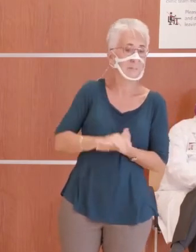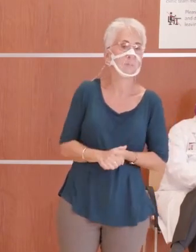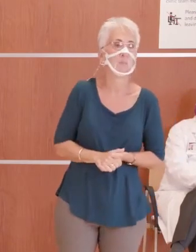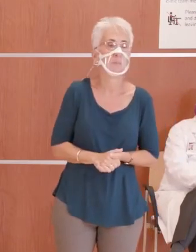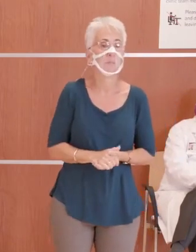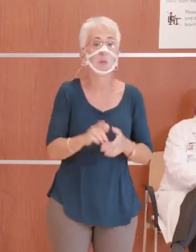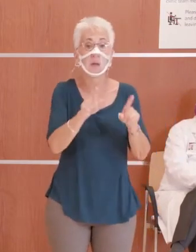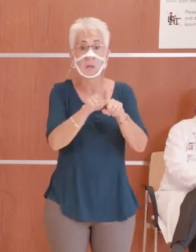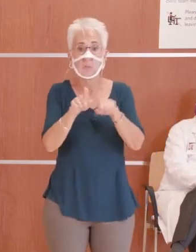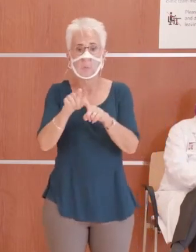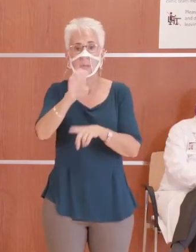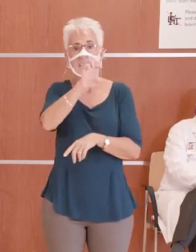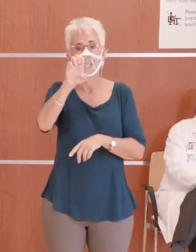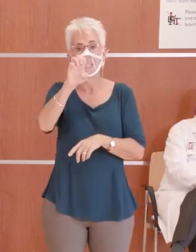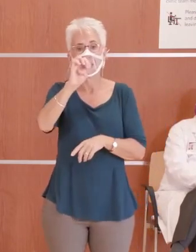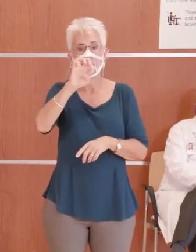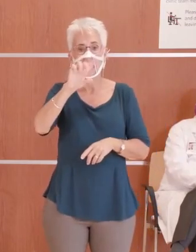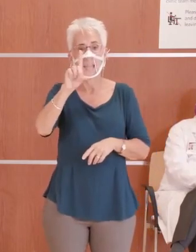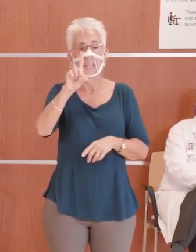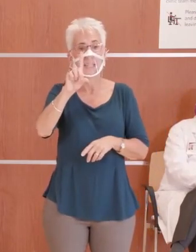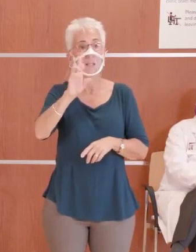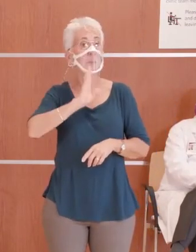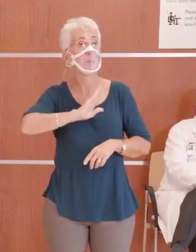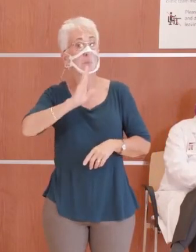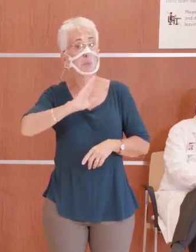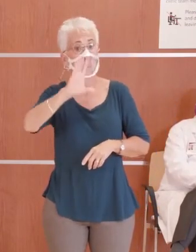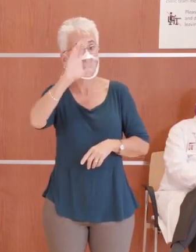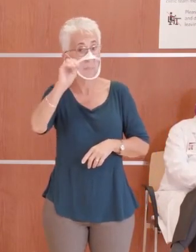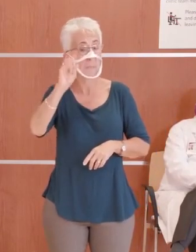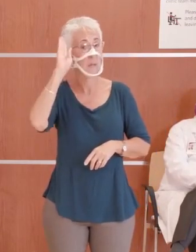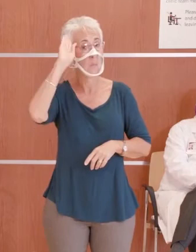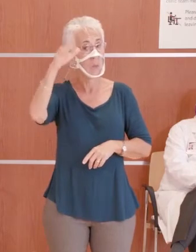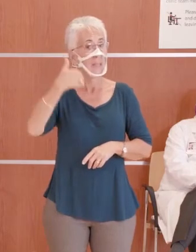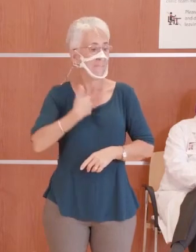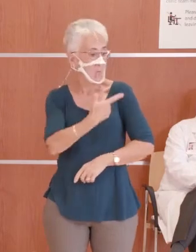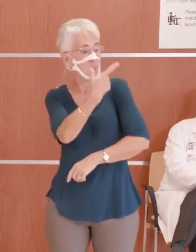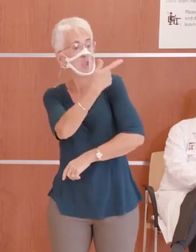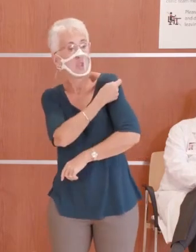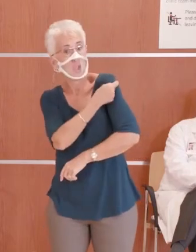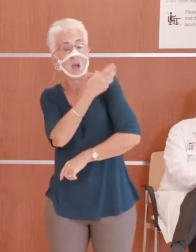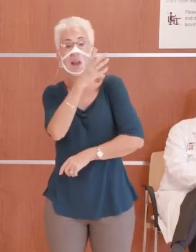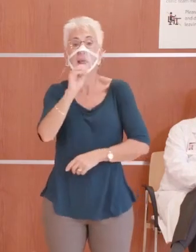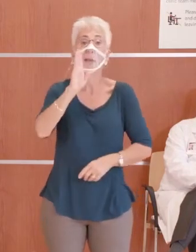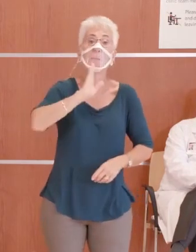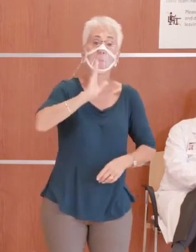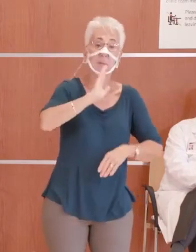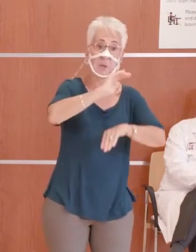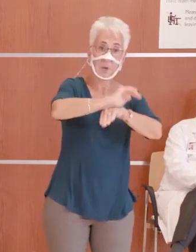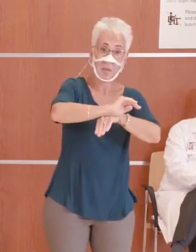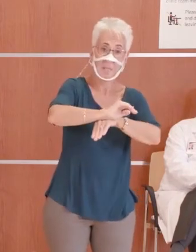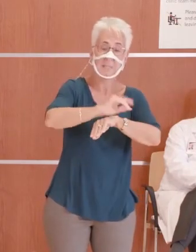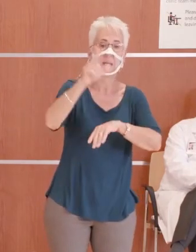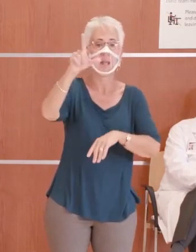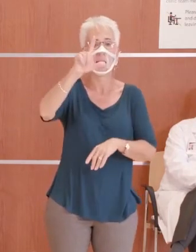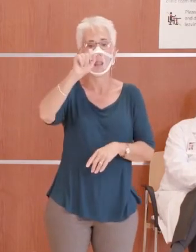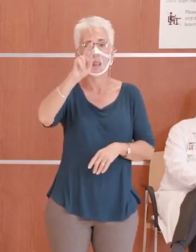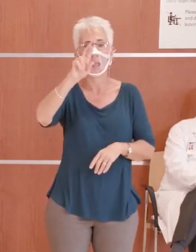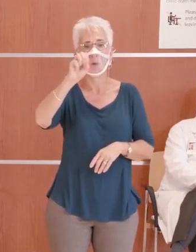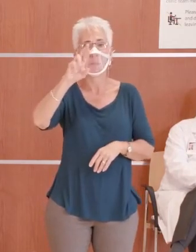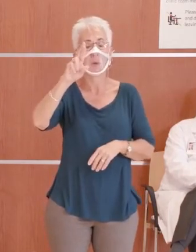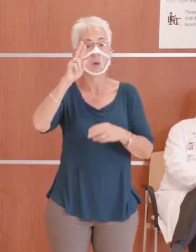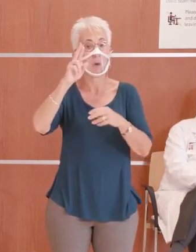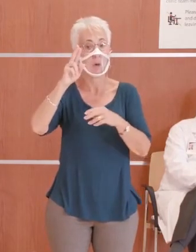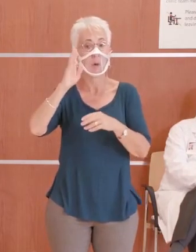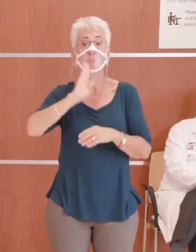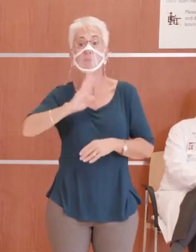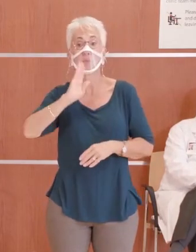also partnering with East End Brewing Company for Shot and a Beer Night on June 24th at the Larimer Brewery, during which anyone who